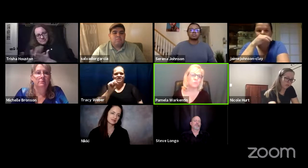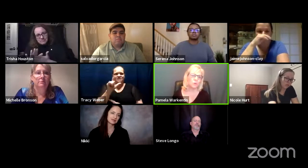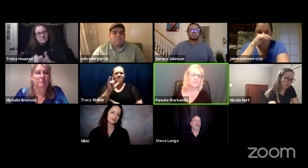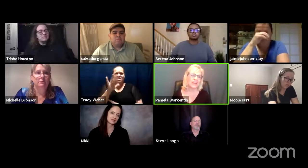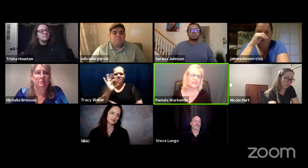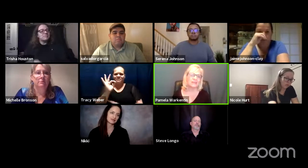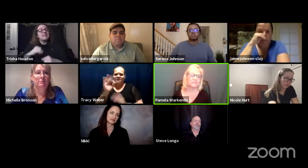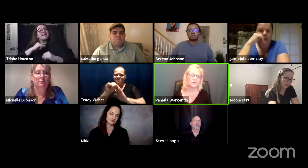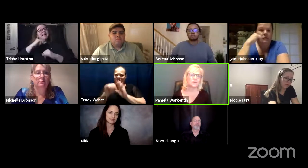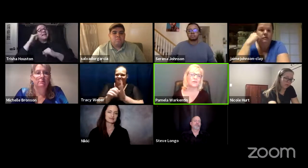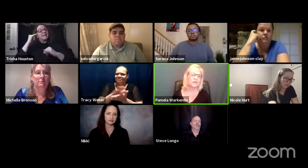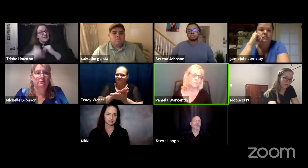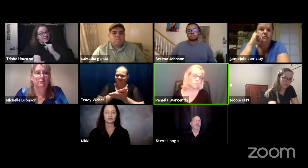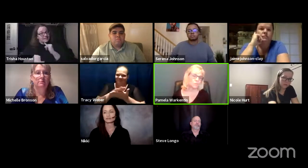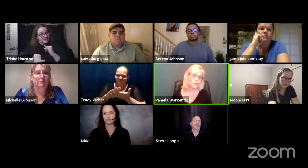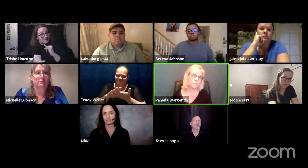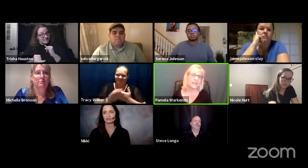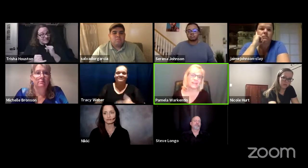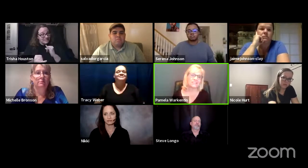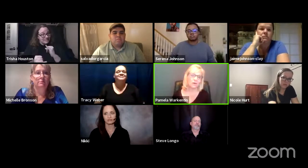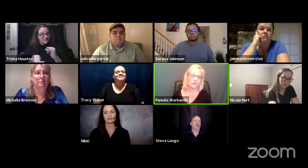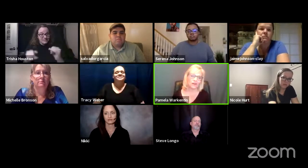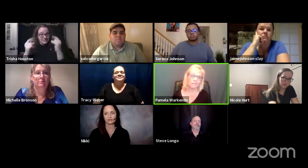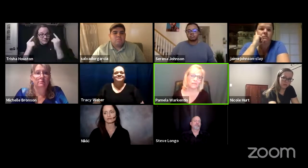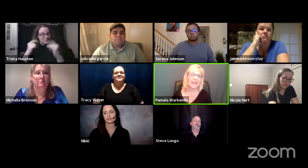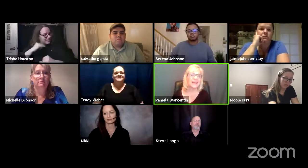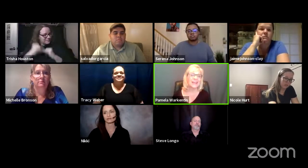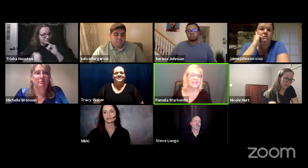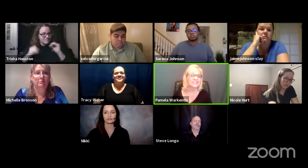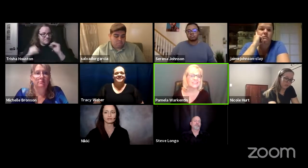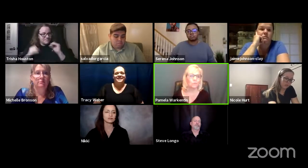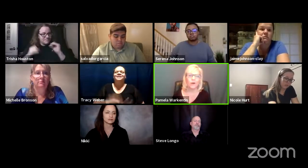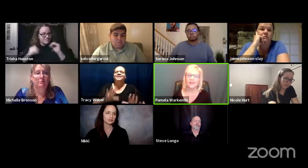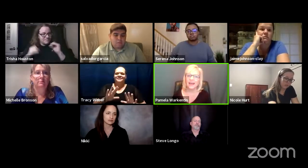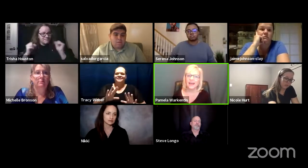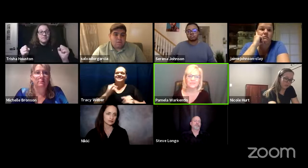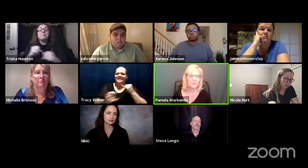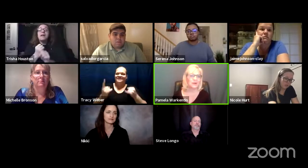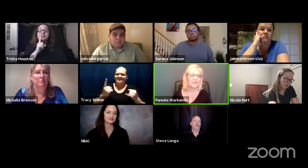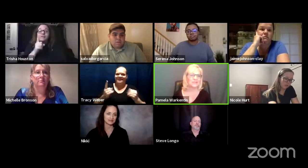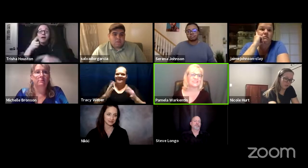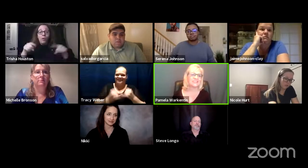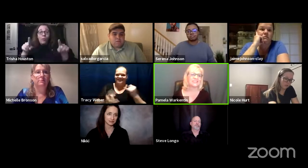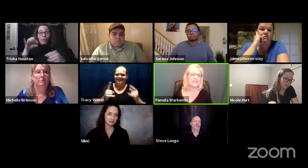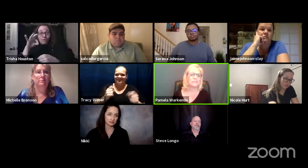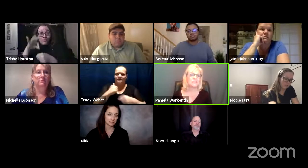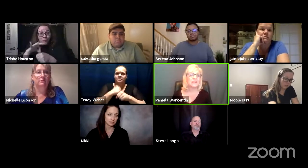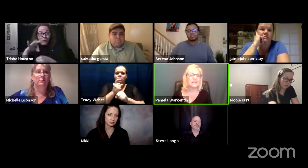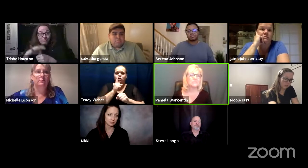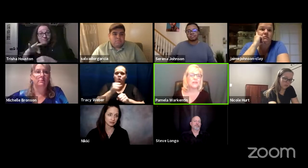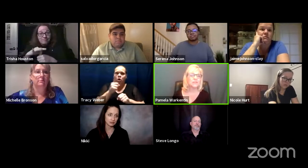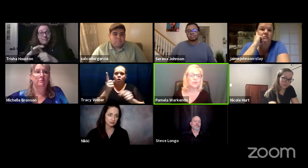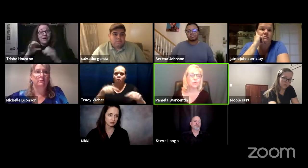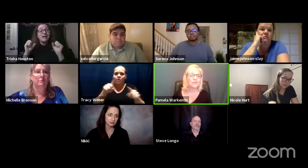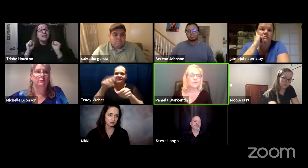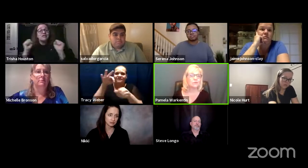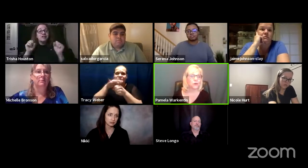support that endeavor from the ASL Club. And lastly, one last point, please make sure that you